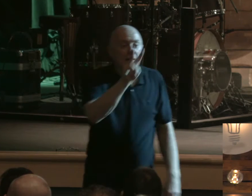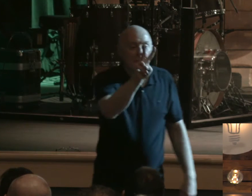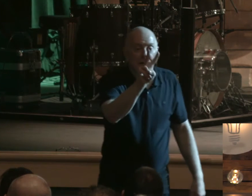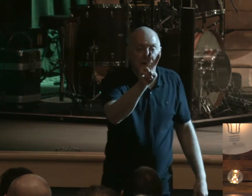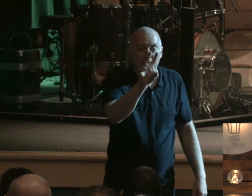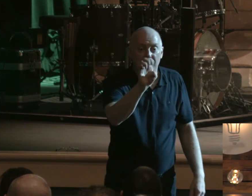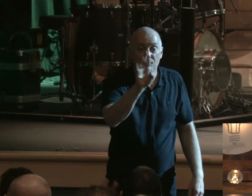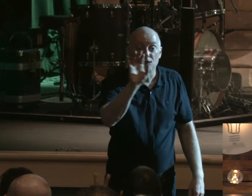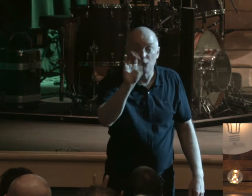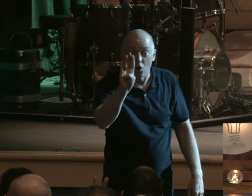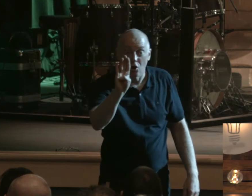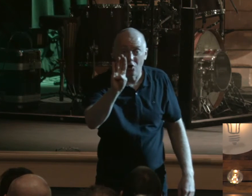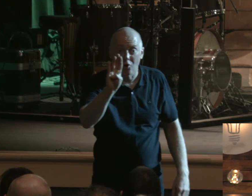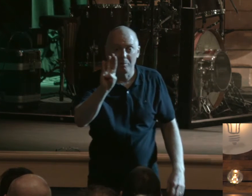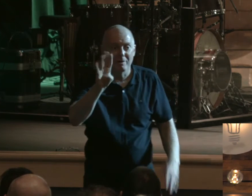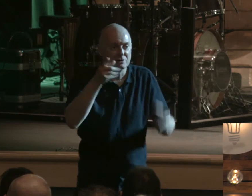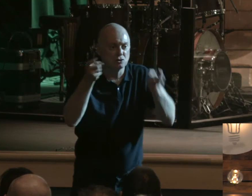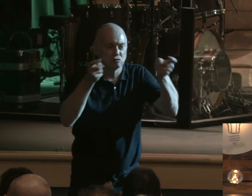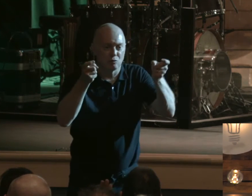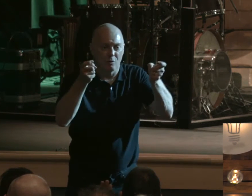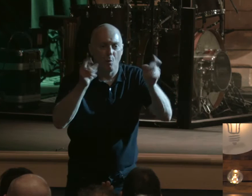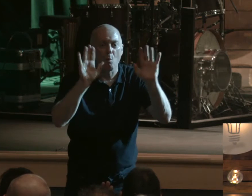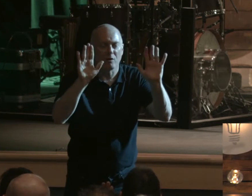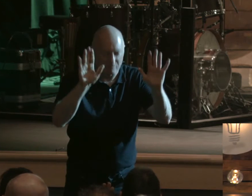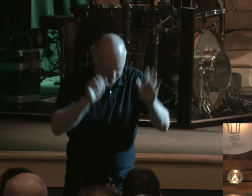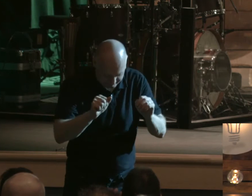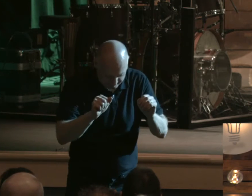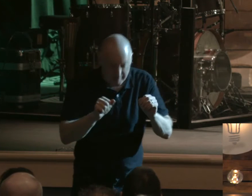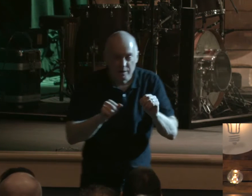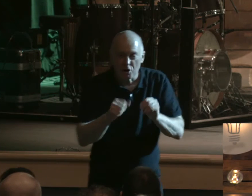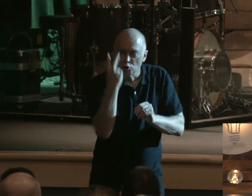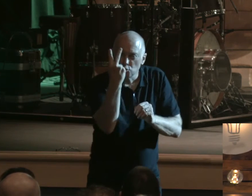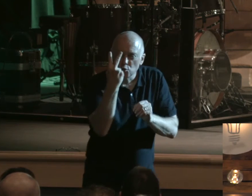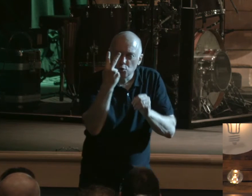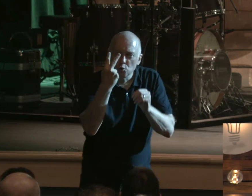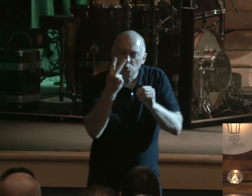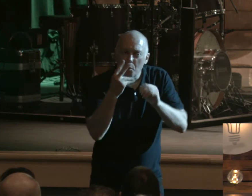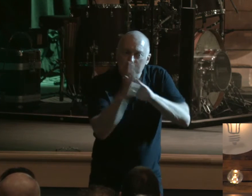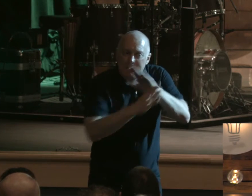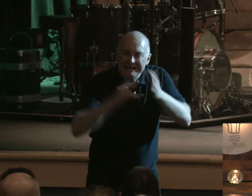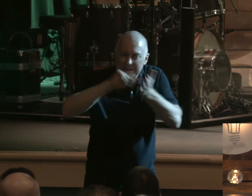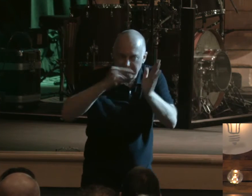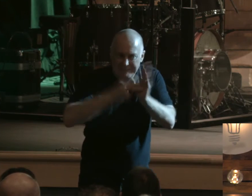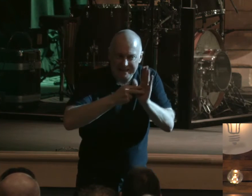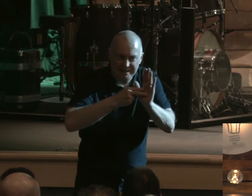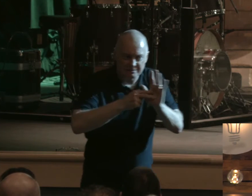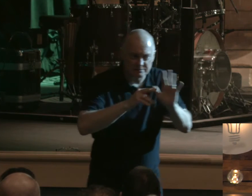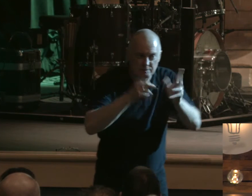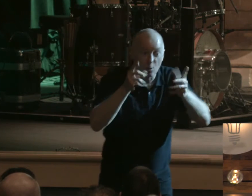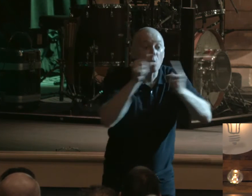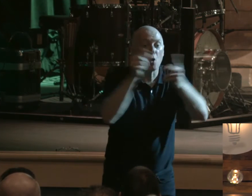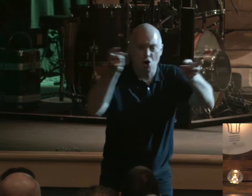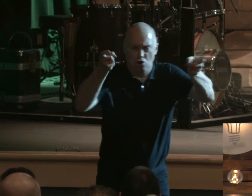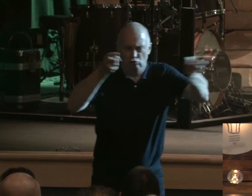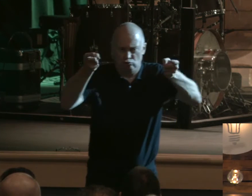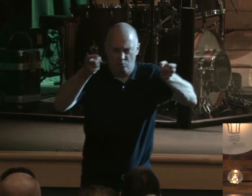control here in verse 14 is a wonderful examination. It carries two basic meanings. I want you to pay attention to this. This is very